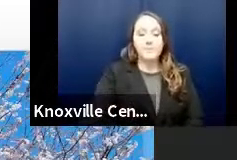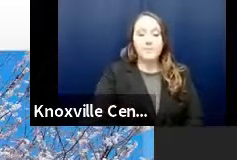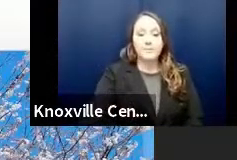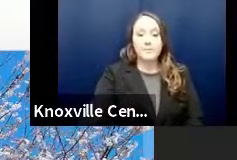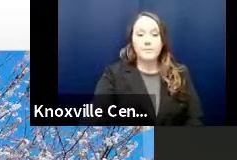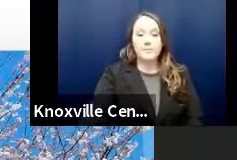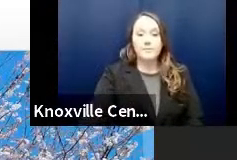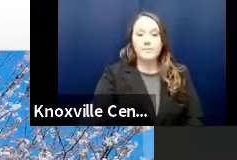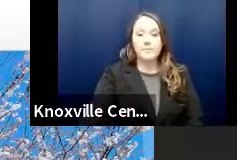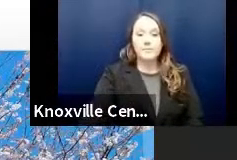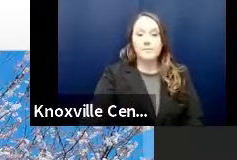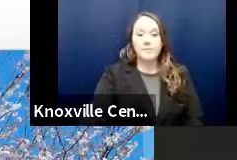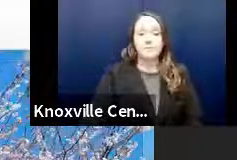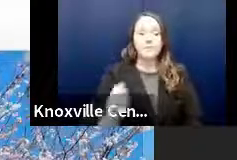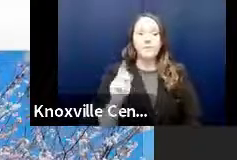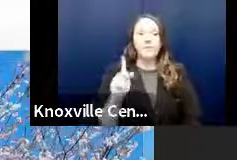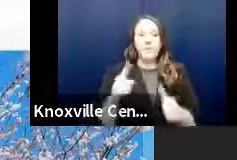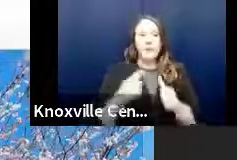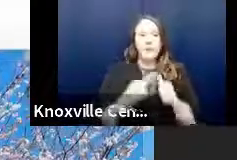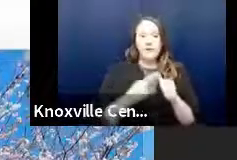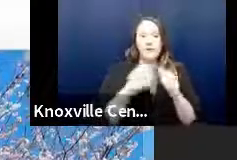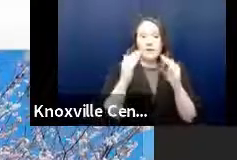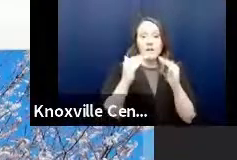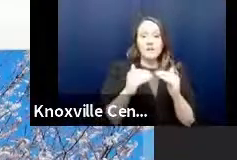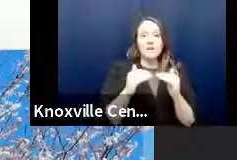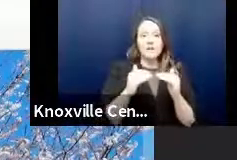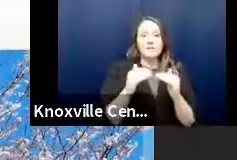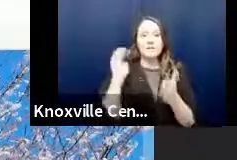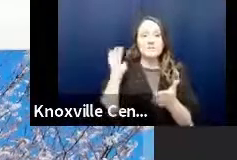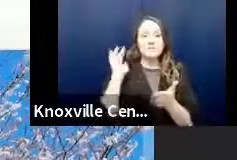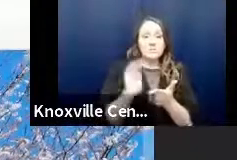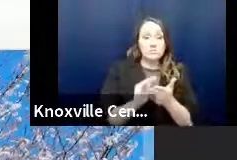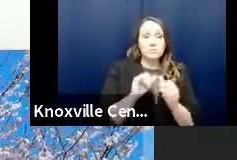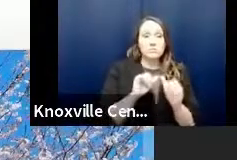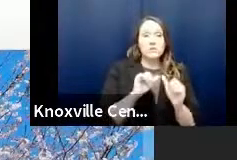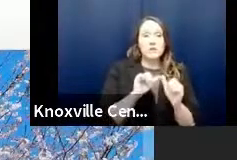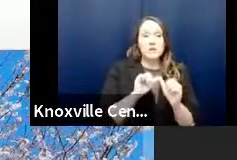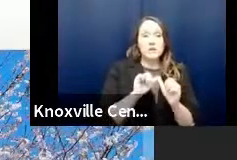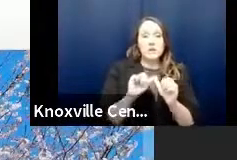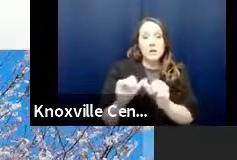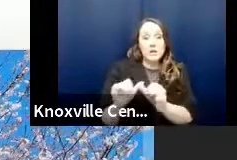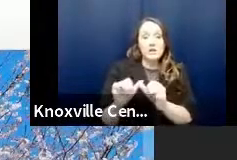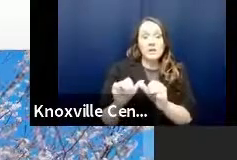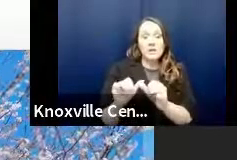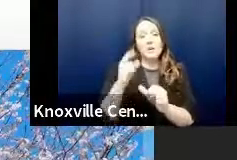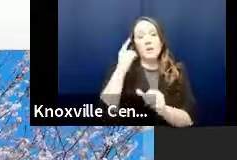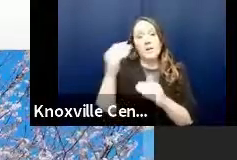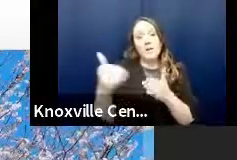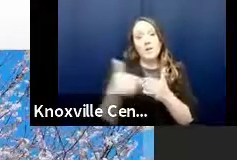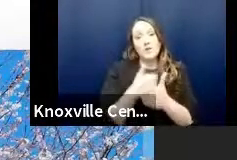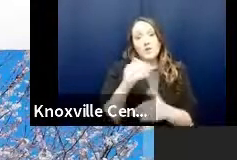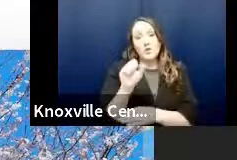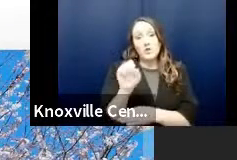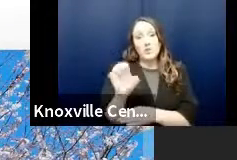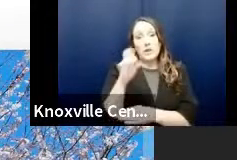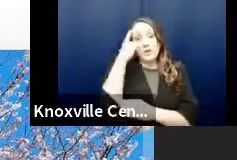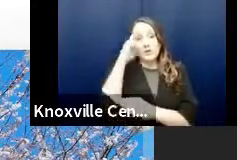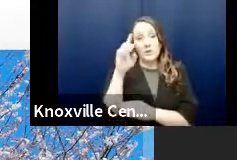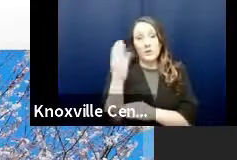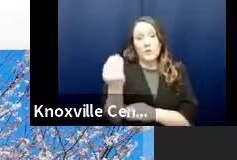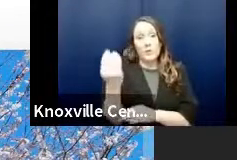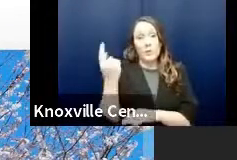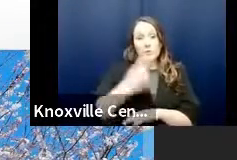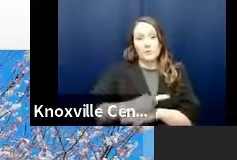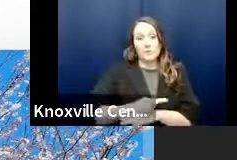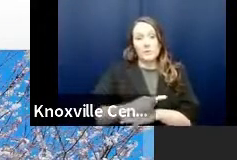All right, moving to our first benchmark, sustained reduction or stability in new cases for 14 days. To illustrate